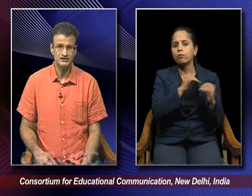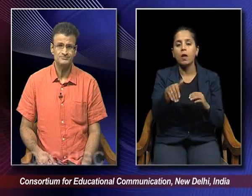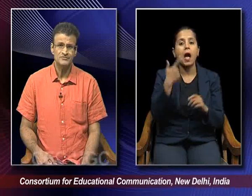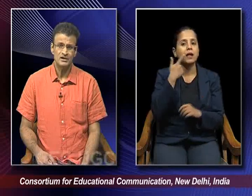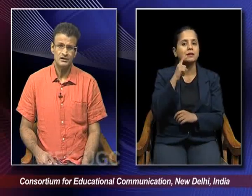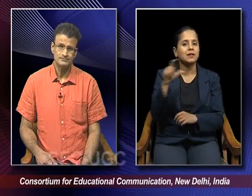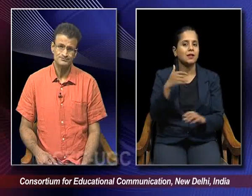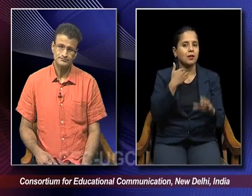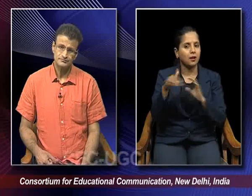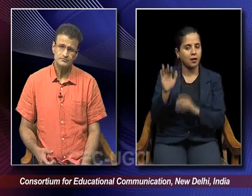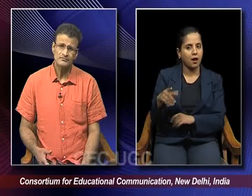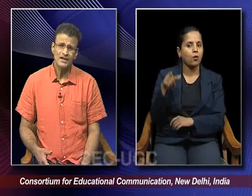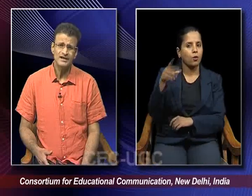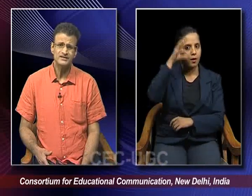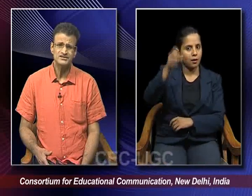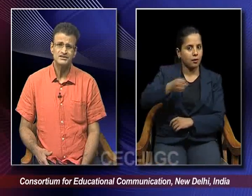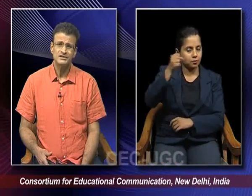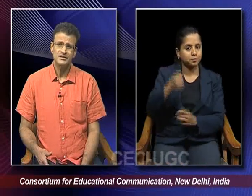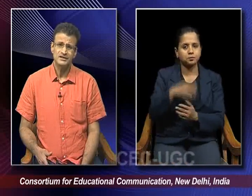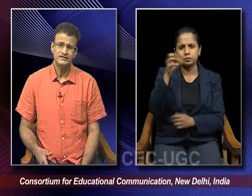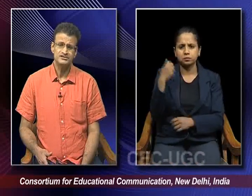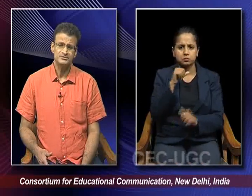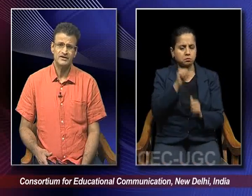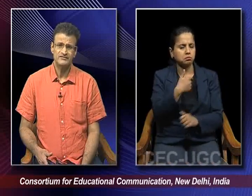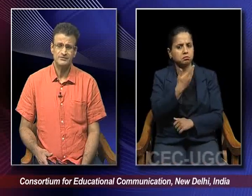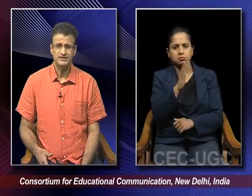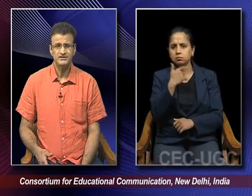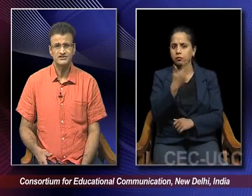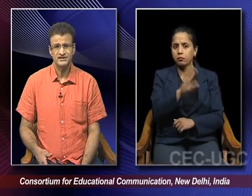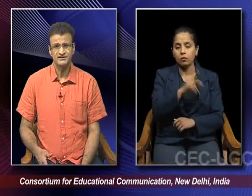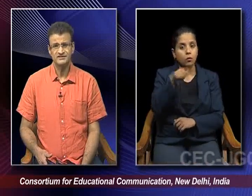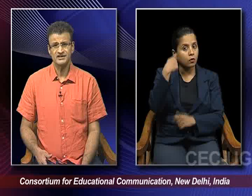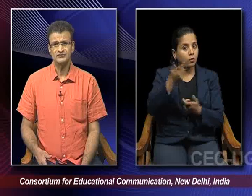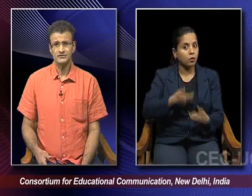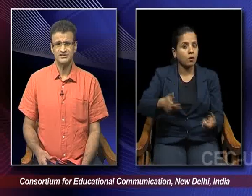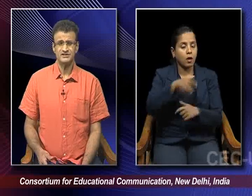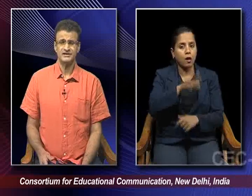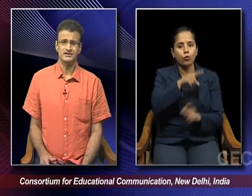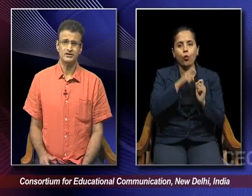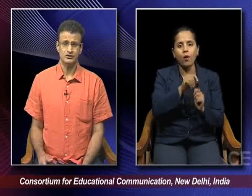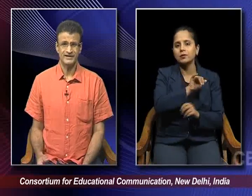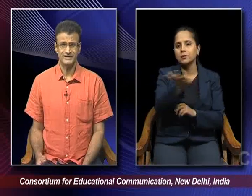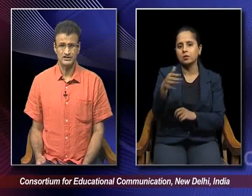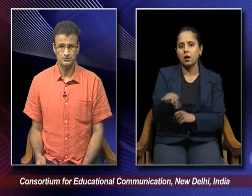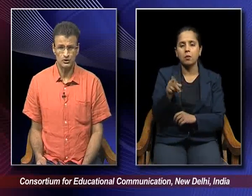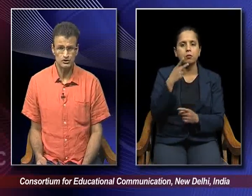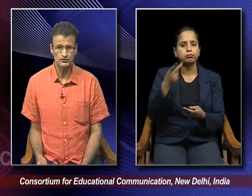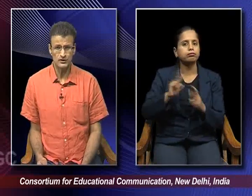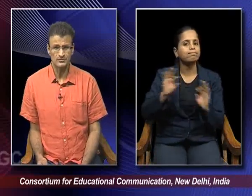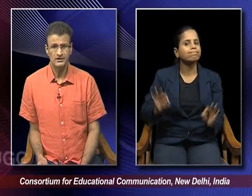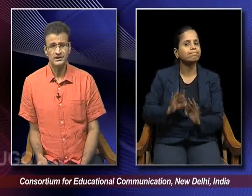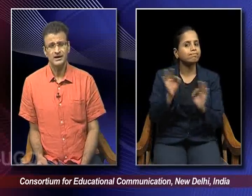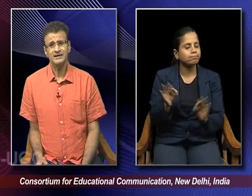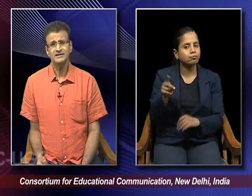ICC. And this Indian Cinematograph Committee, which sent this kind of a questionnaire, did not get any response